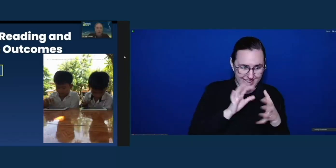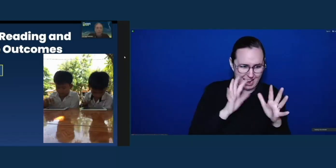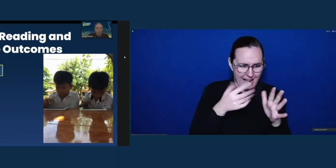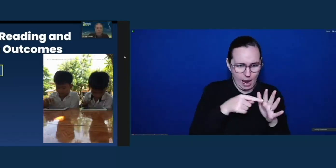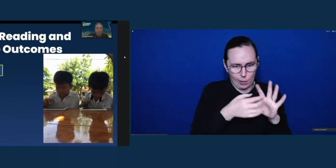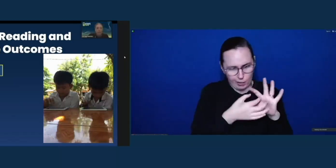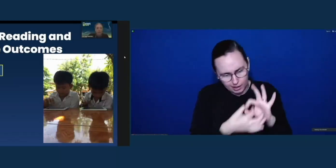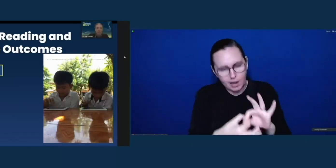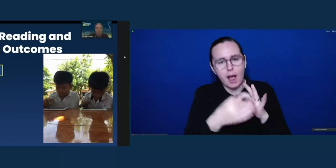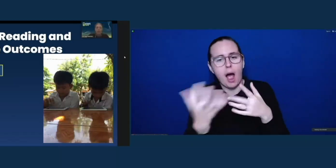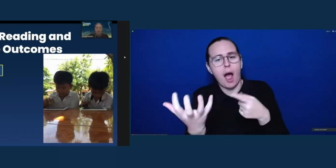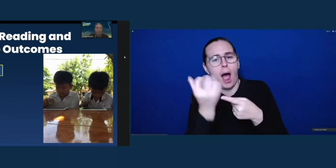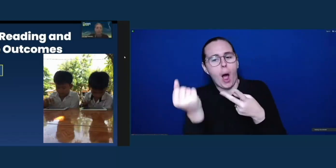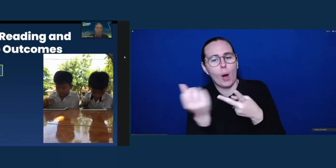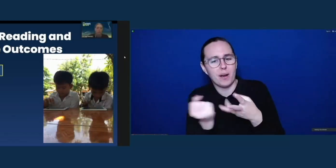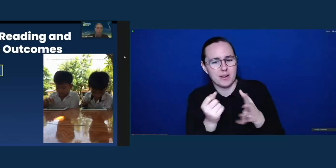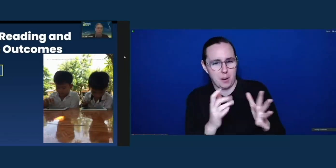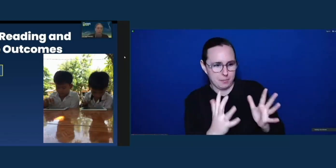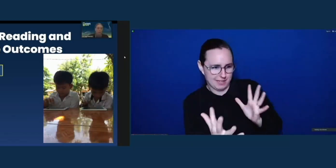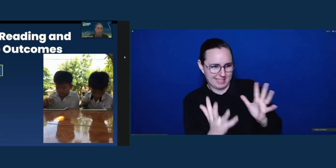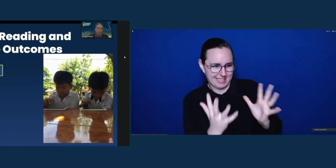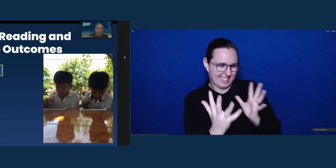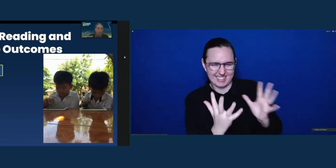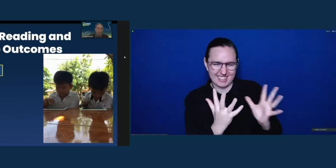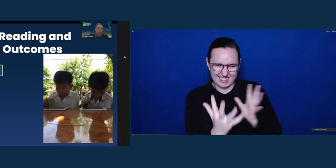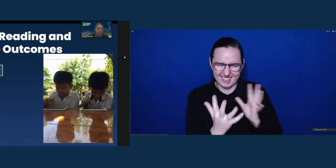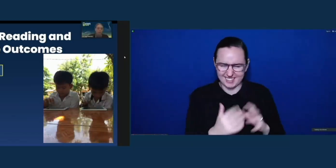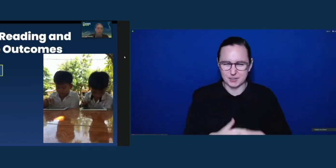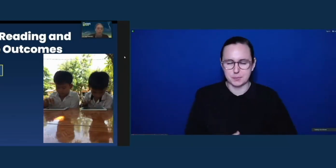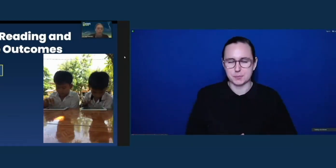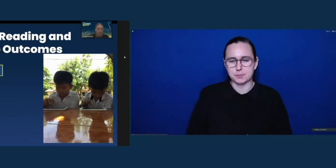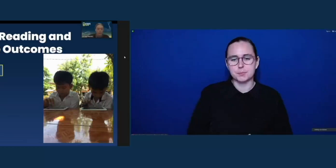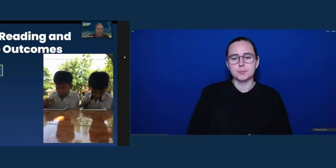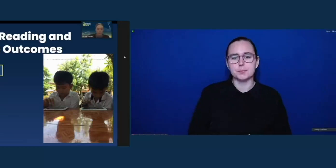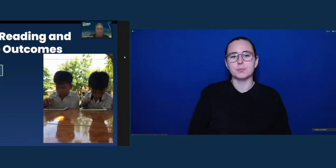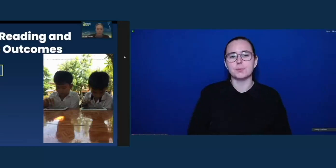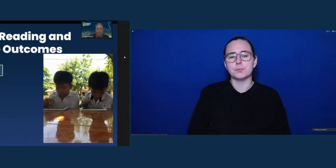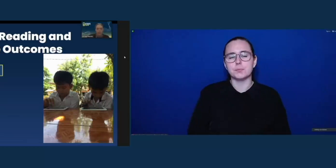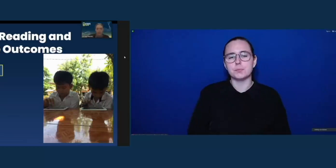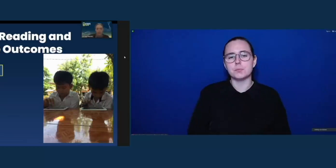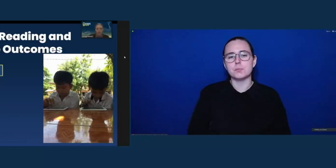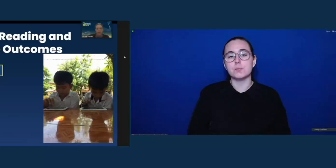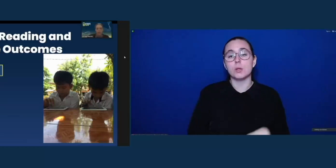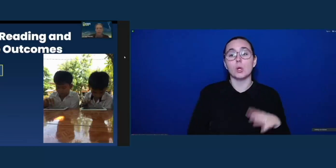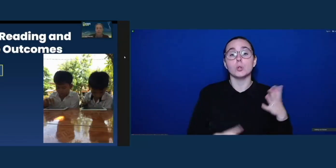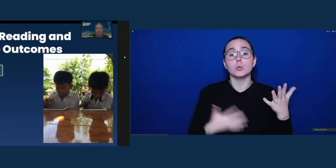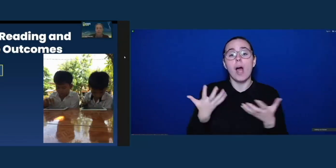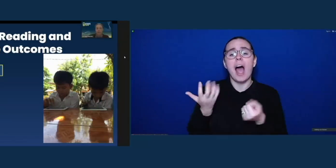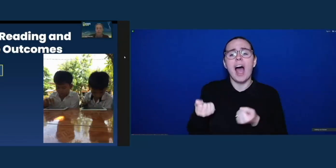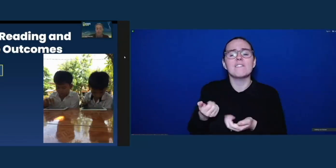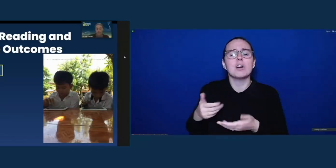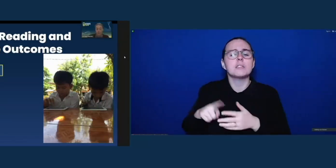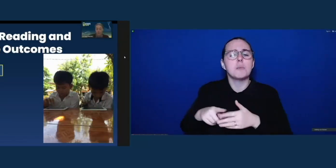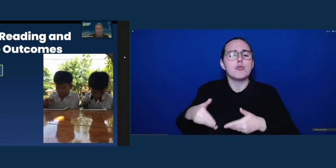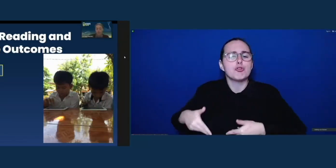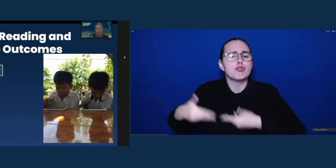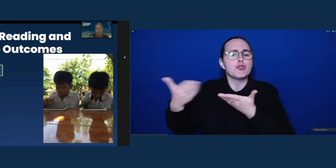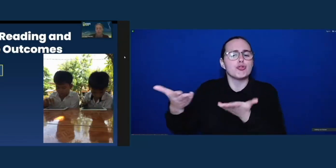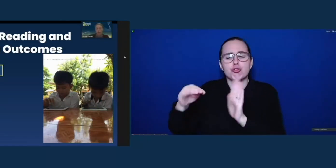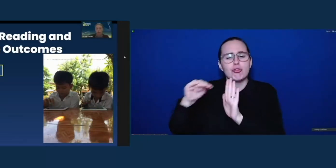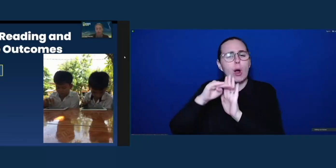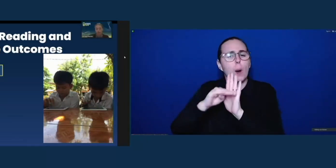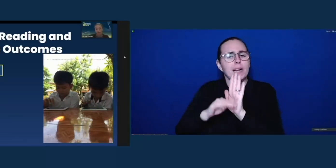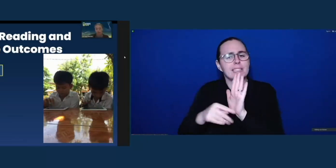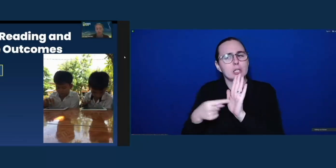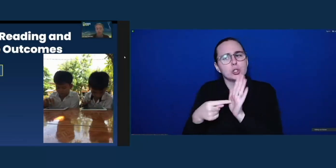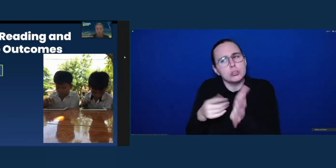So in terms of recommendations, we have a few. We would like to ensure that interventions in EdTech are fully field tested